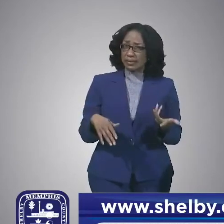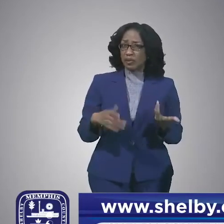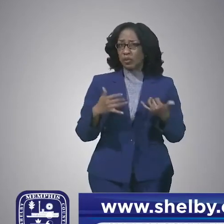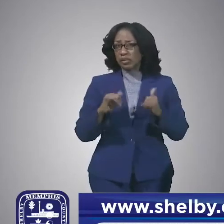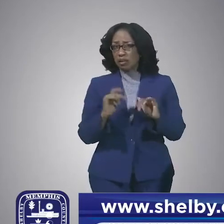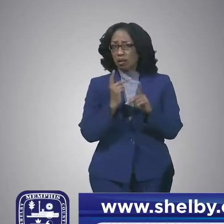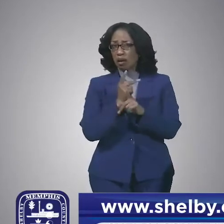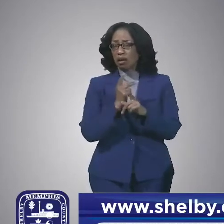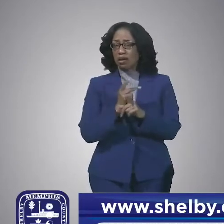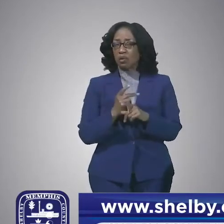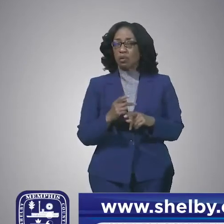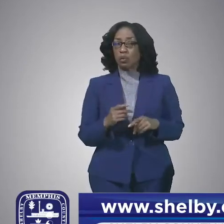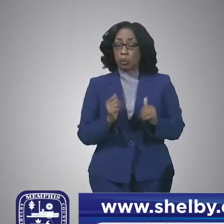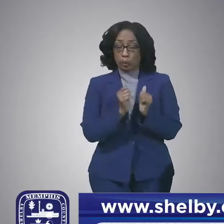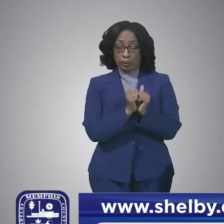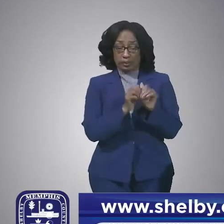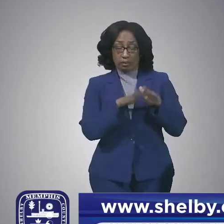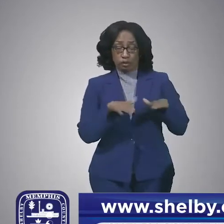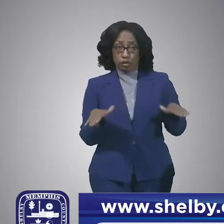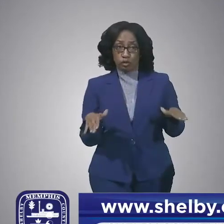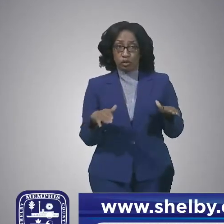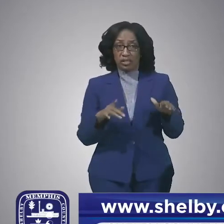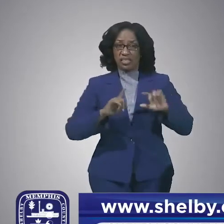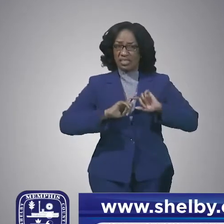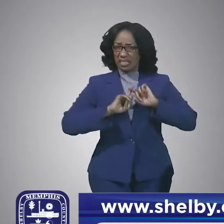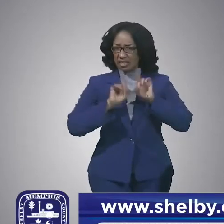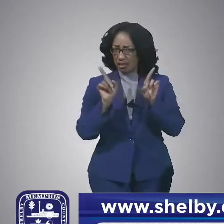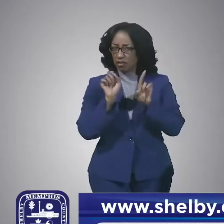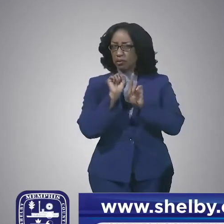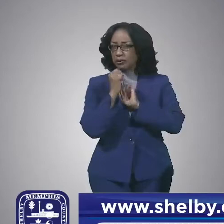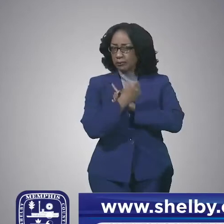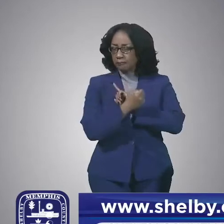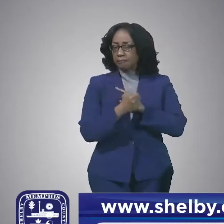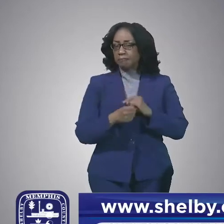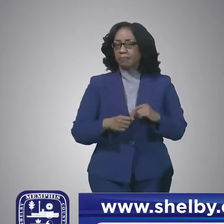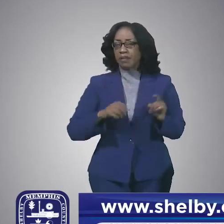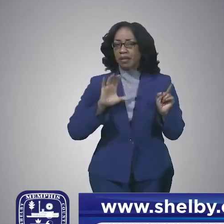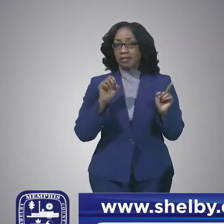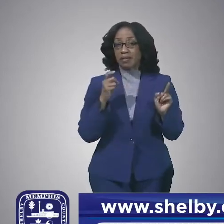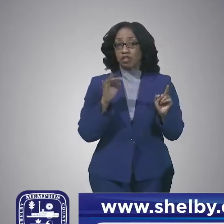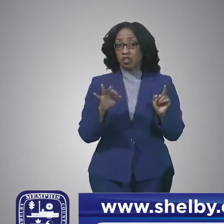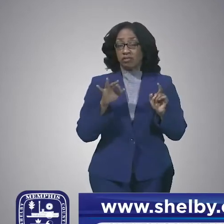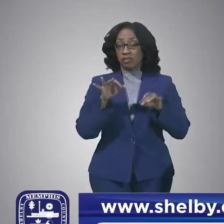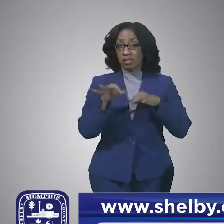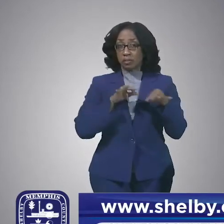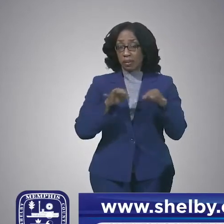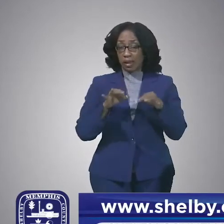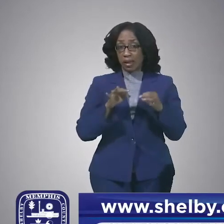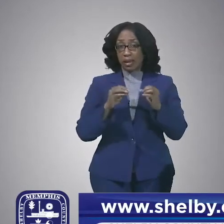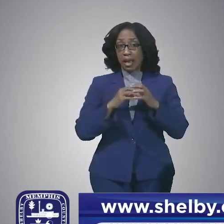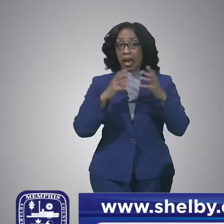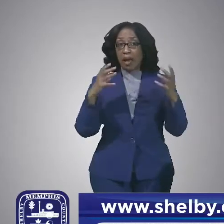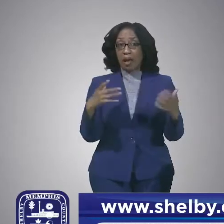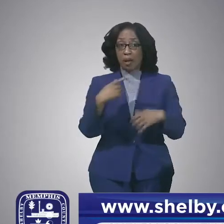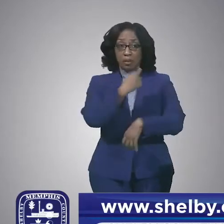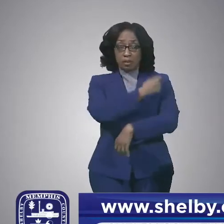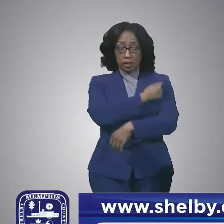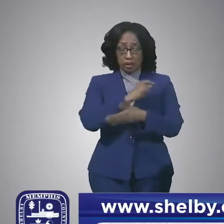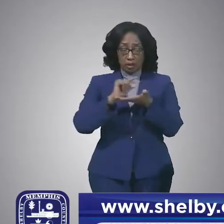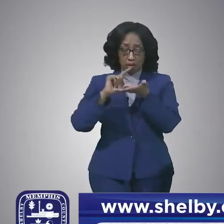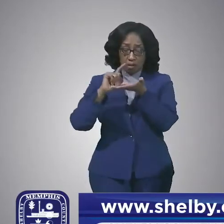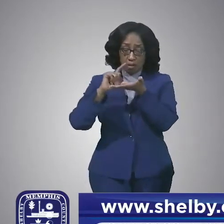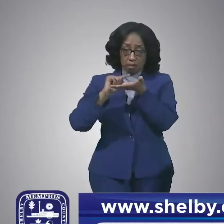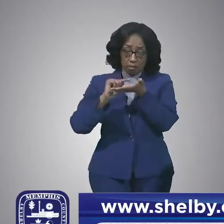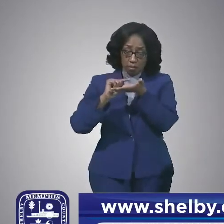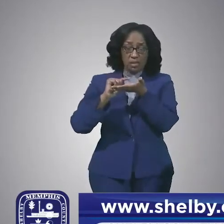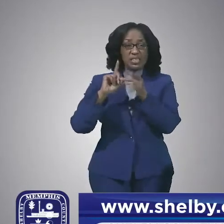be a little bit different with kids because, as Chief McGowen shared, the dose is different. The vial will